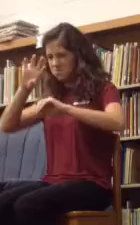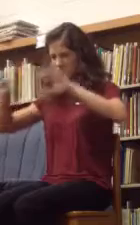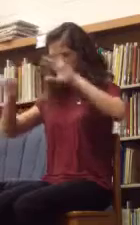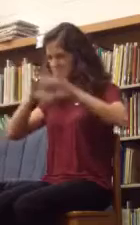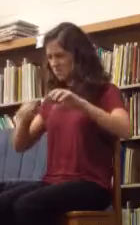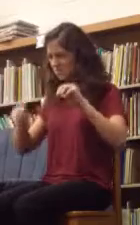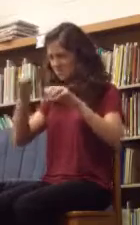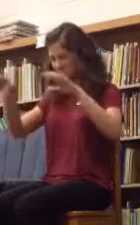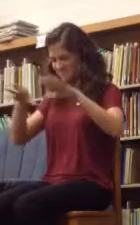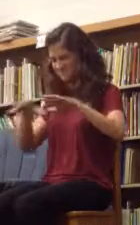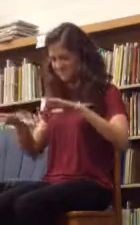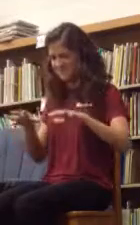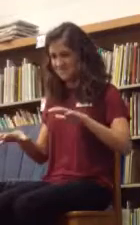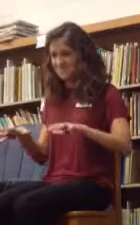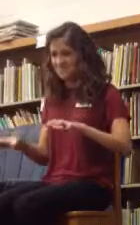I see a square.